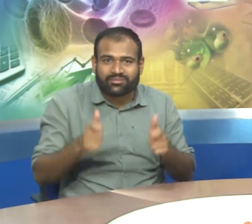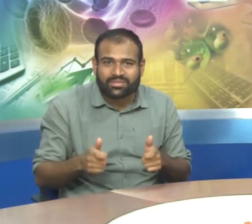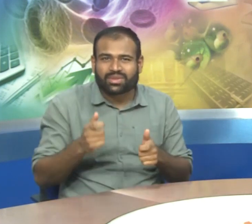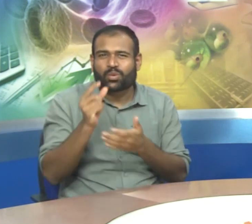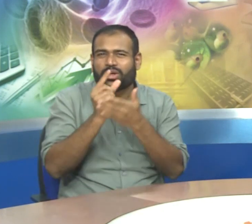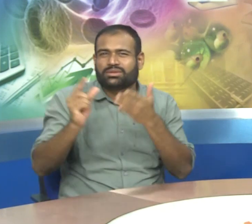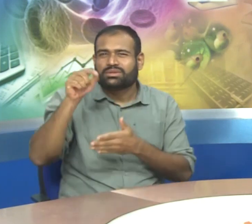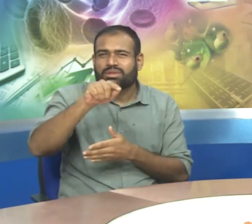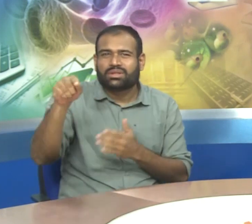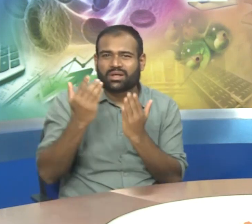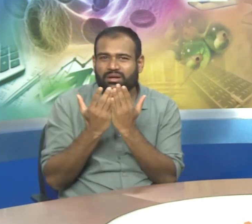of information